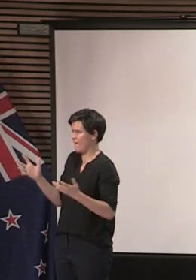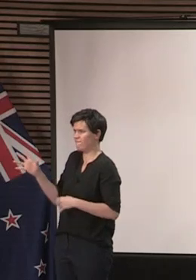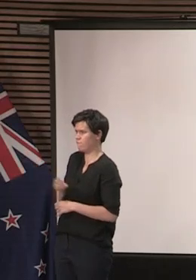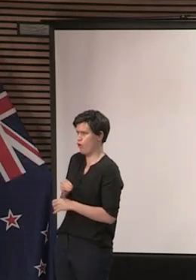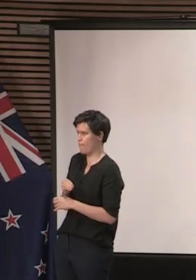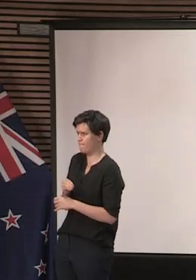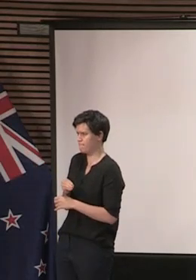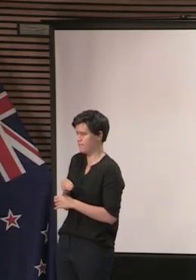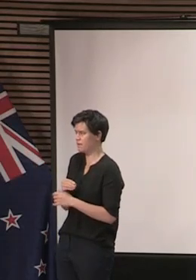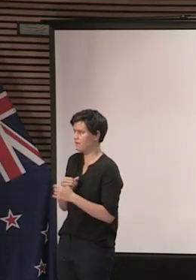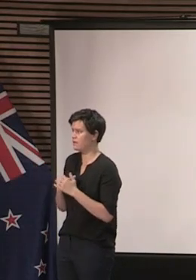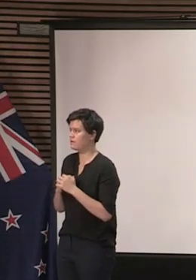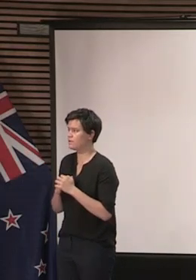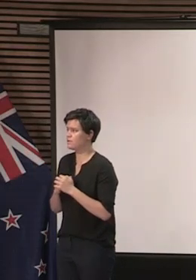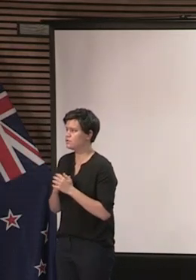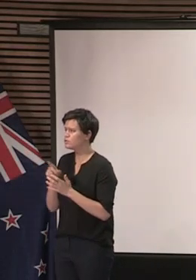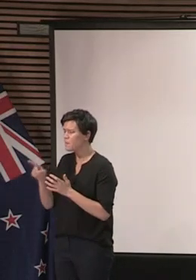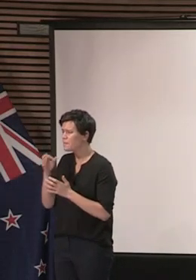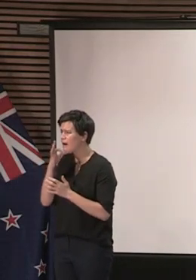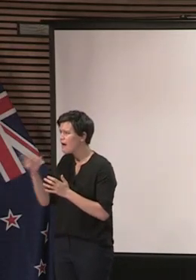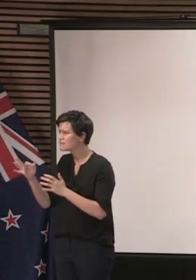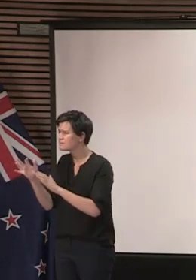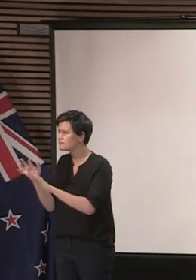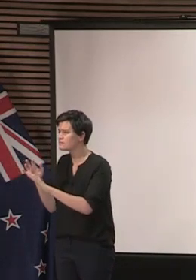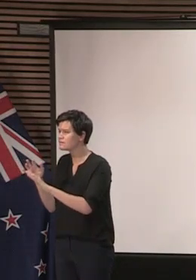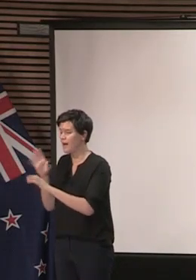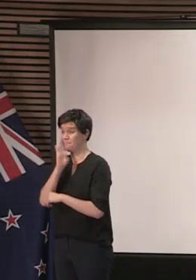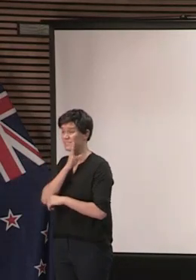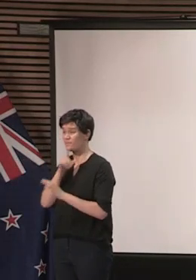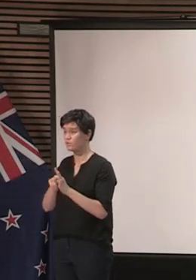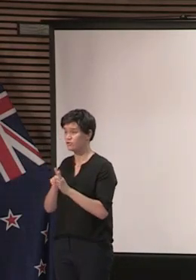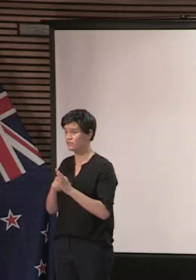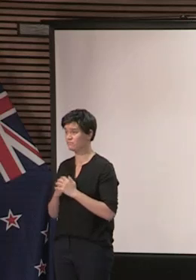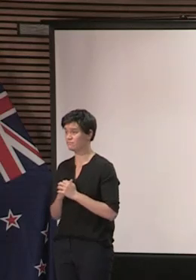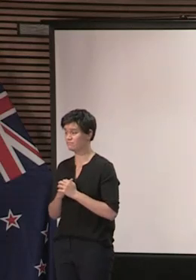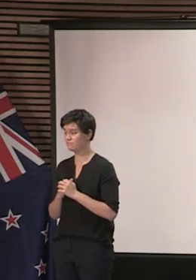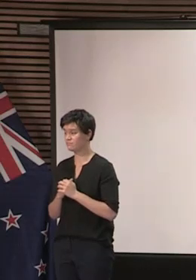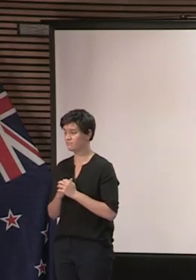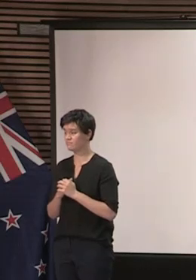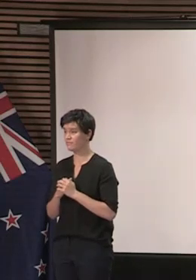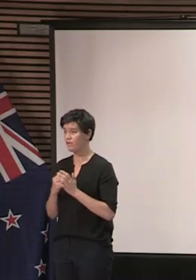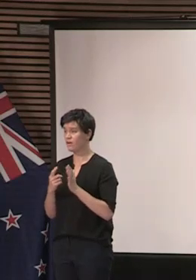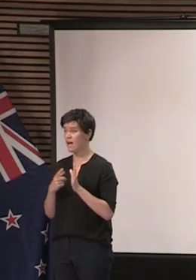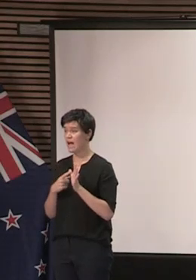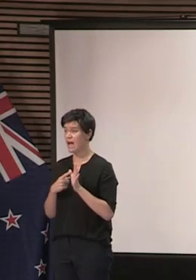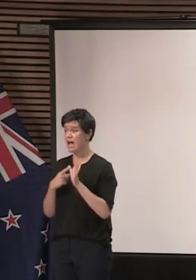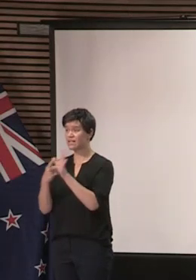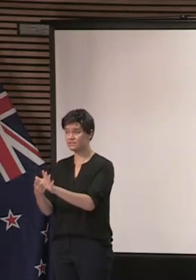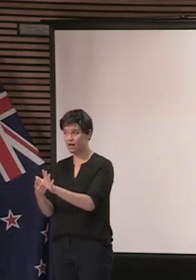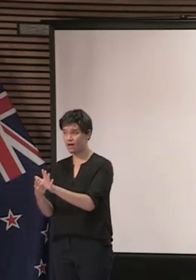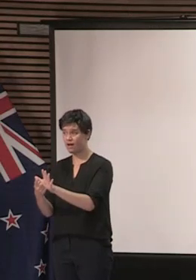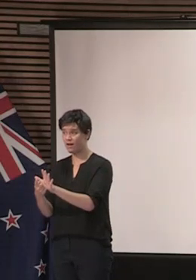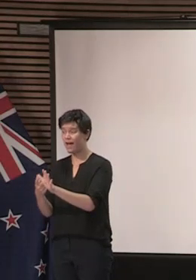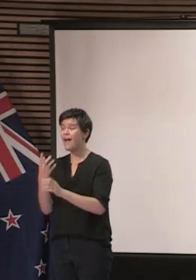cycles old and not of high concern? Yes, so they predated the 24th of March. And again, of those 6, 4 have been categorised as